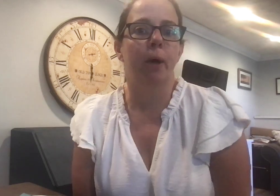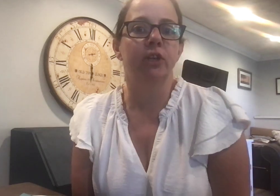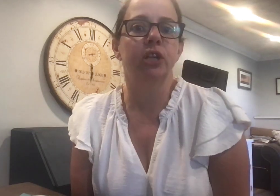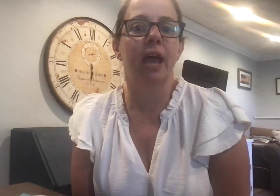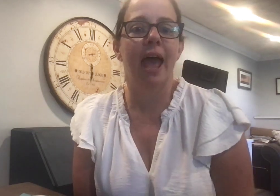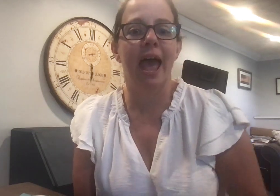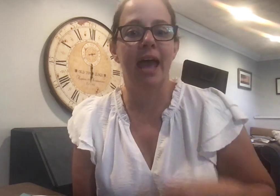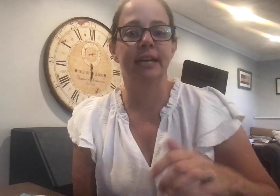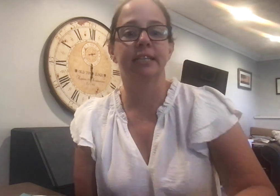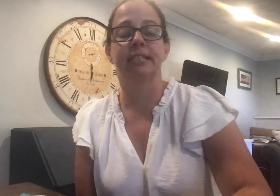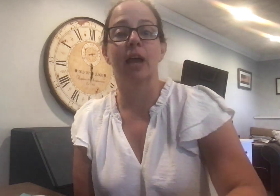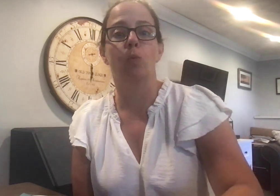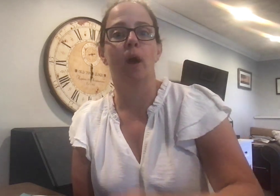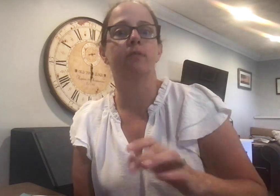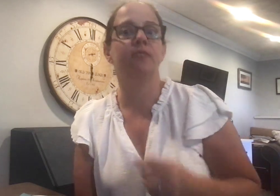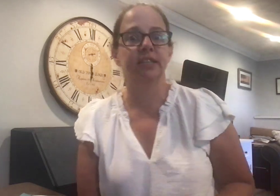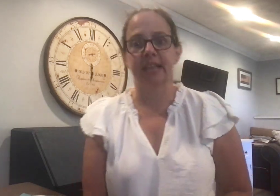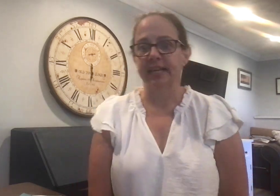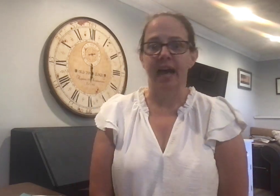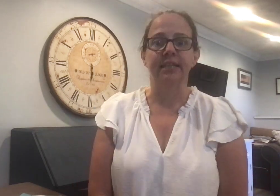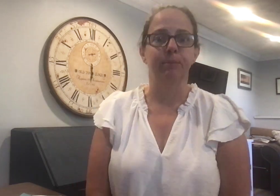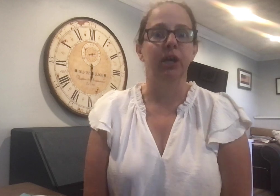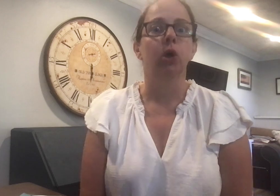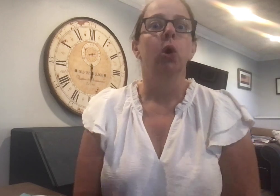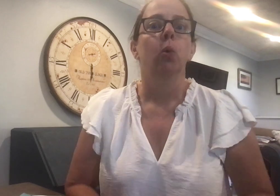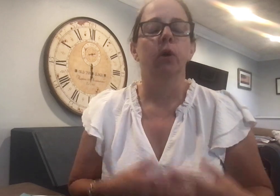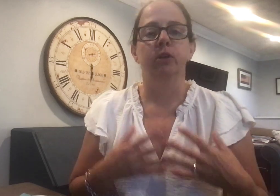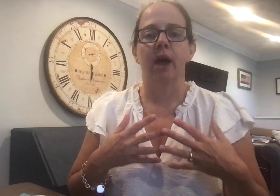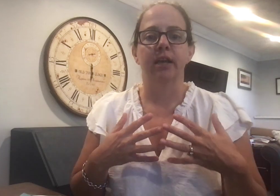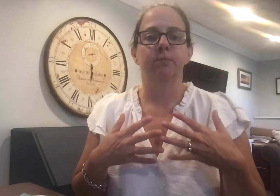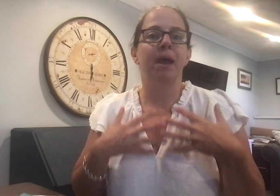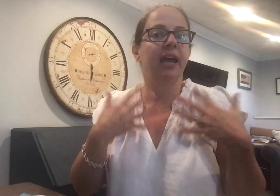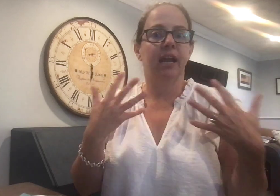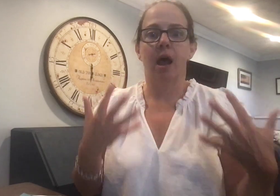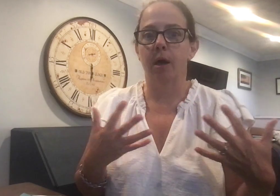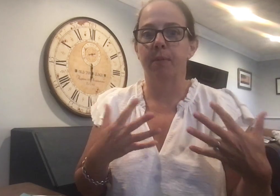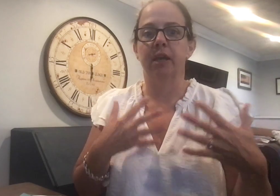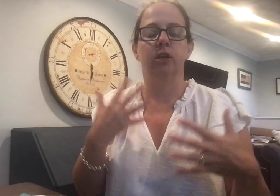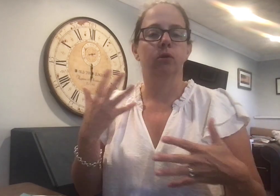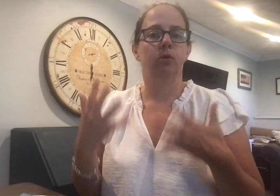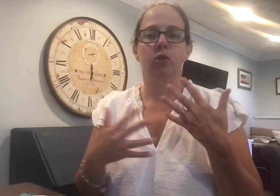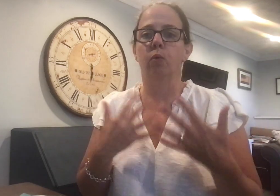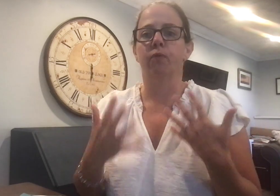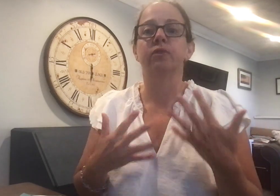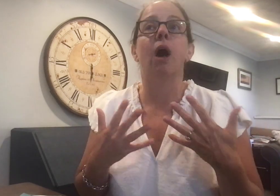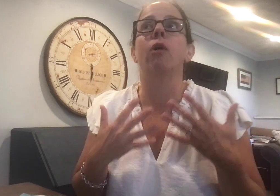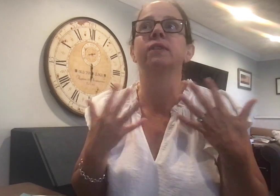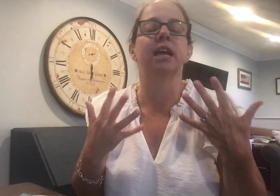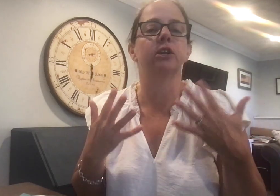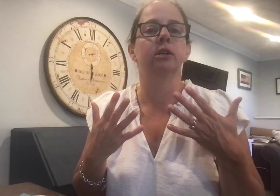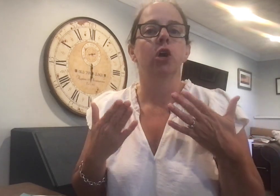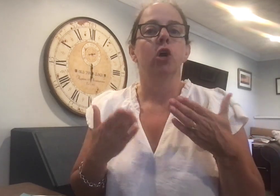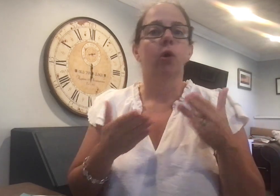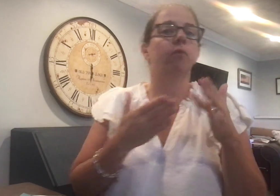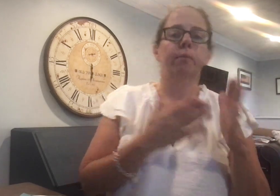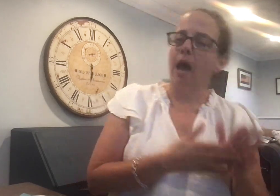much. And Sign 1 feels like that to me, where you guys pick it up and you all of a sudden go from not